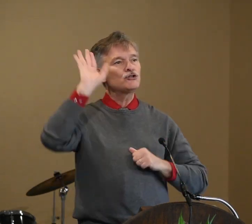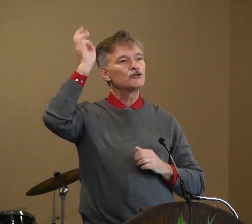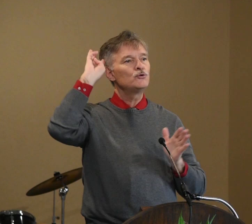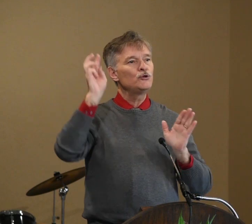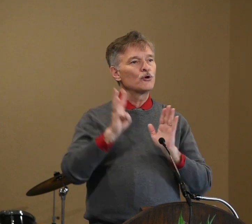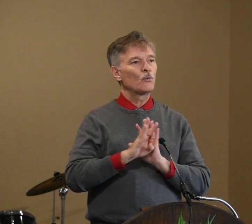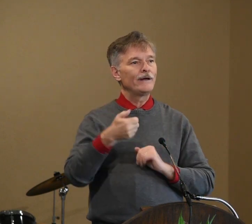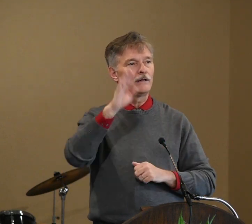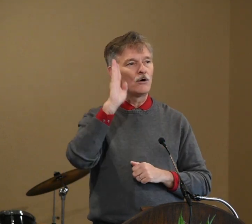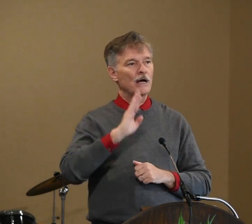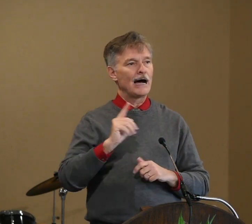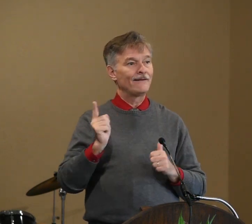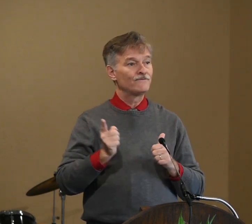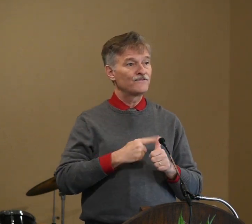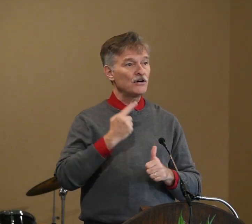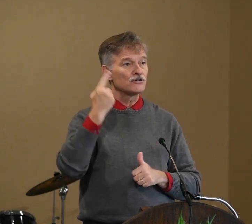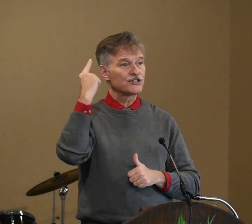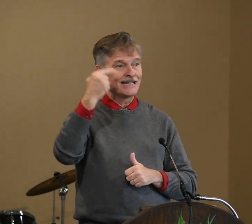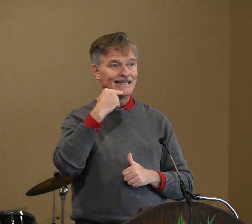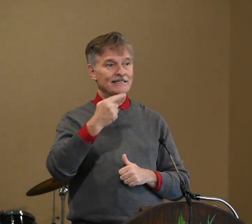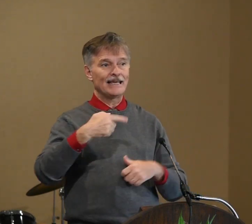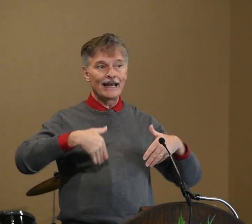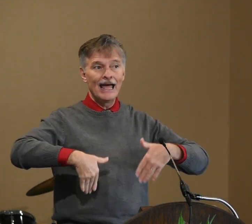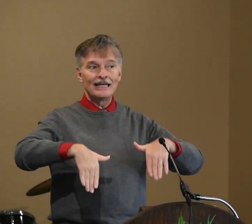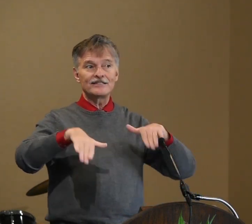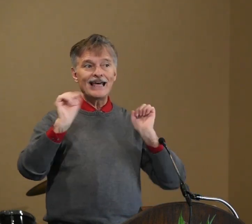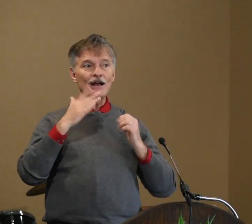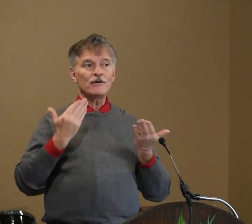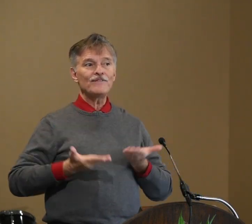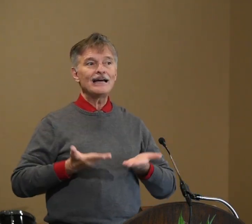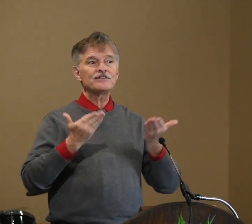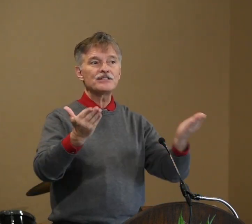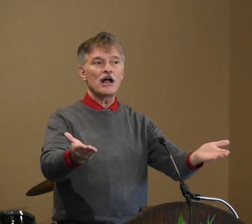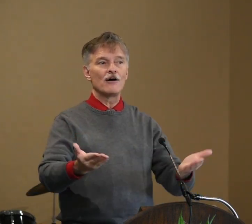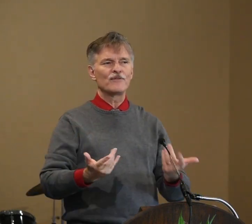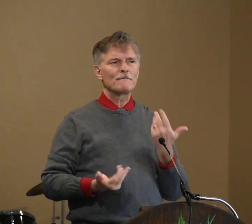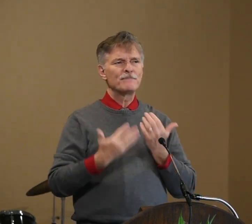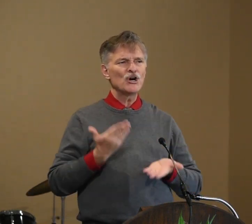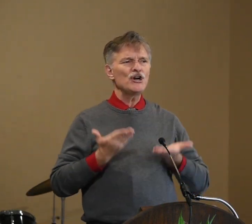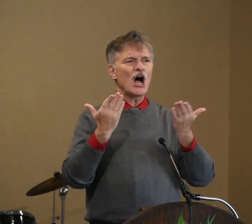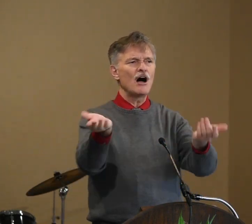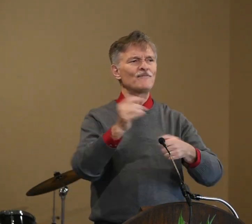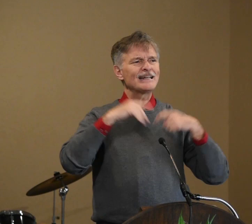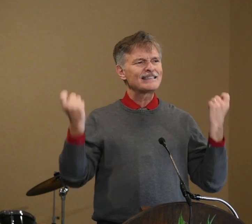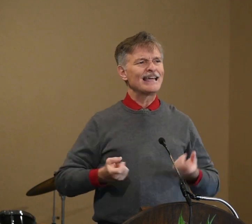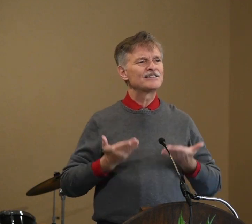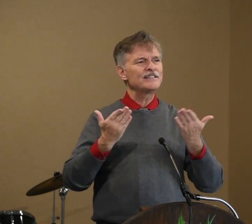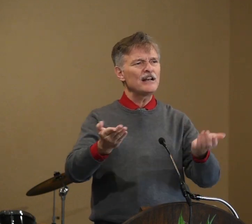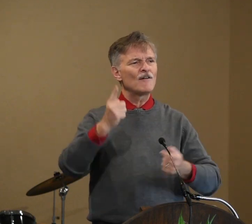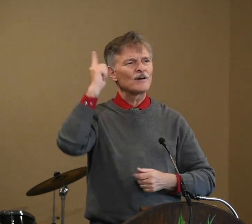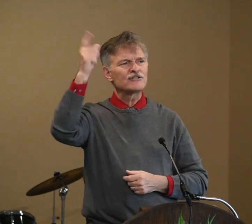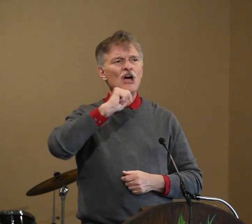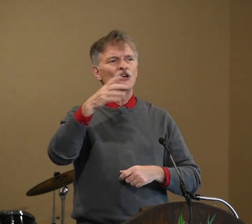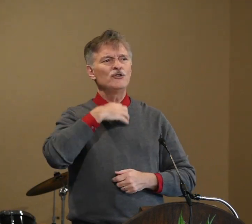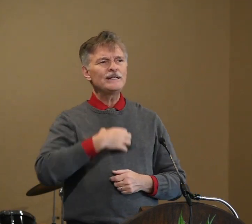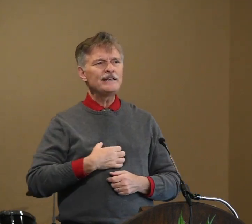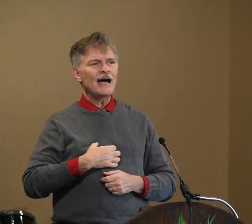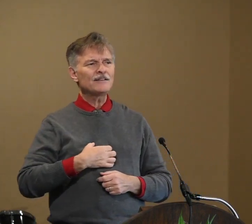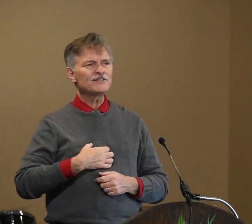do your will, O God. First, he said, sacrifices and offering, burnt offerings and sin offerings, you did not